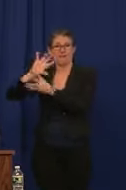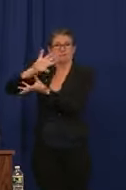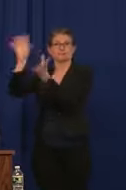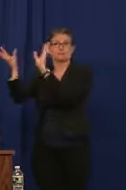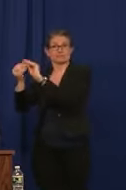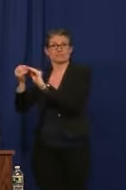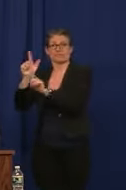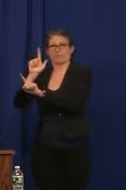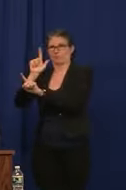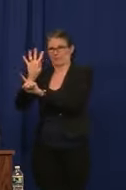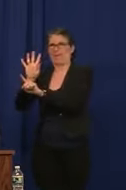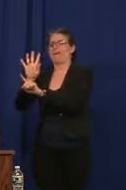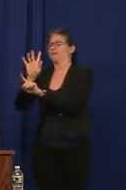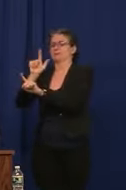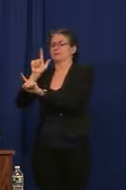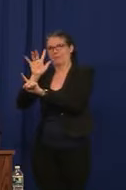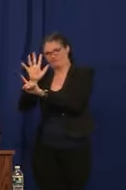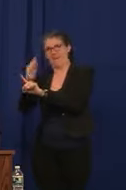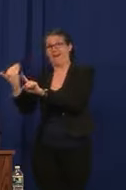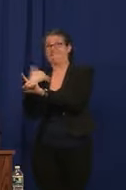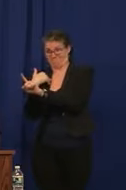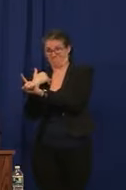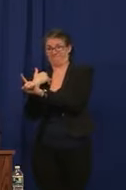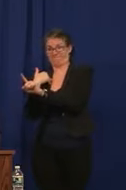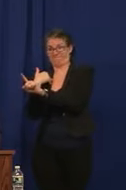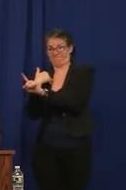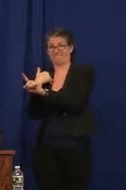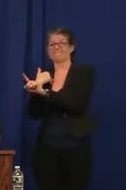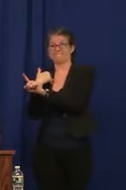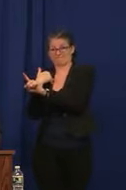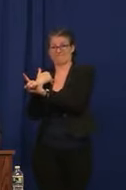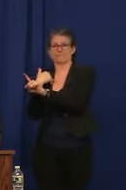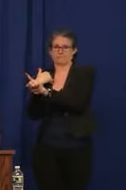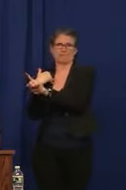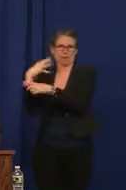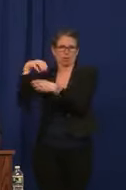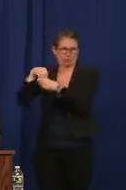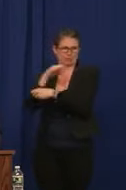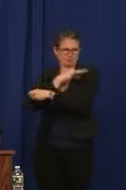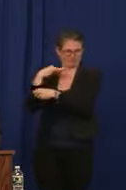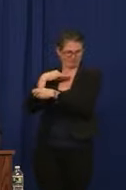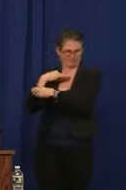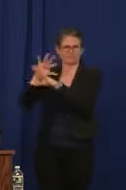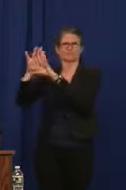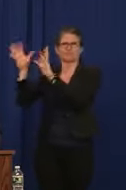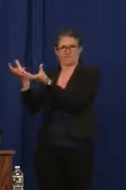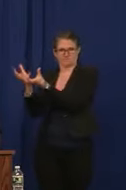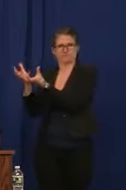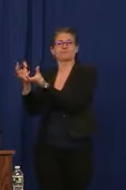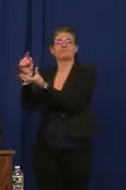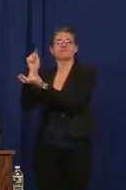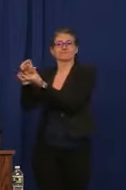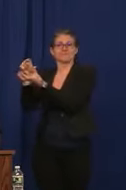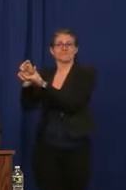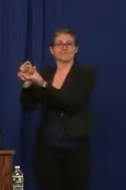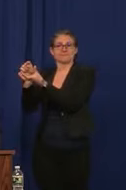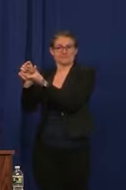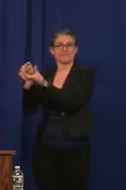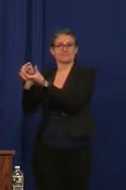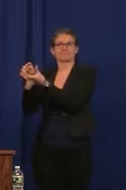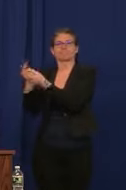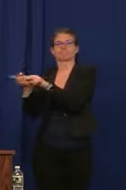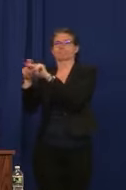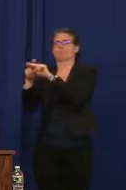individuals, again, both residents and staff, who have tested positive for coronavirus, and that's an increase of 1 since